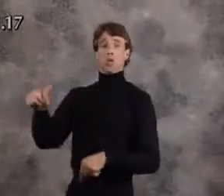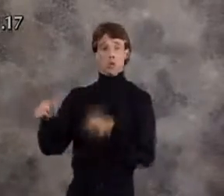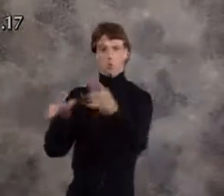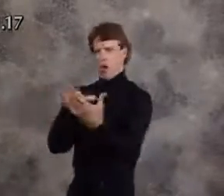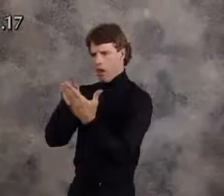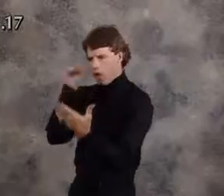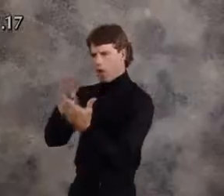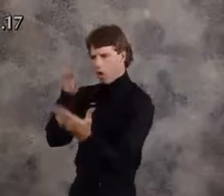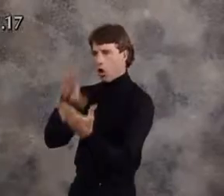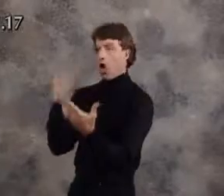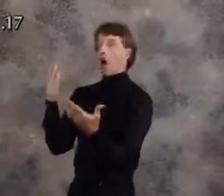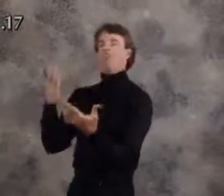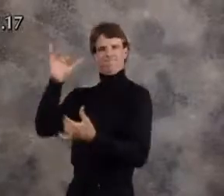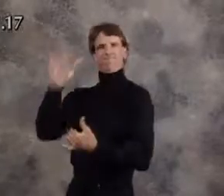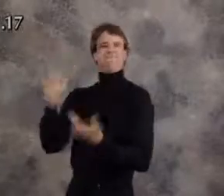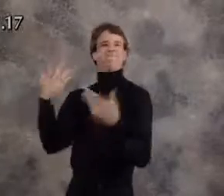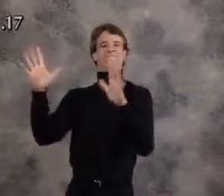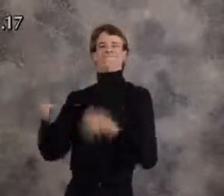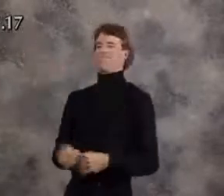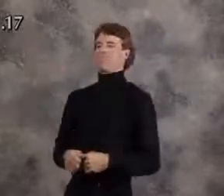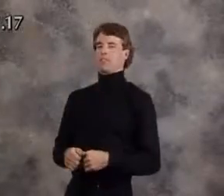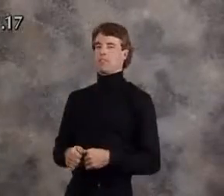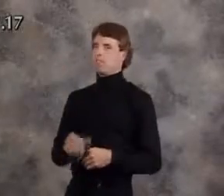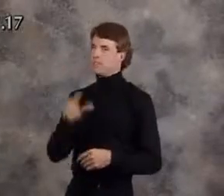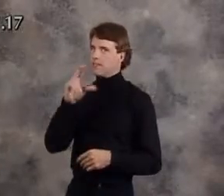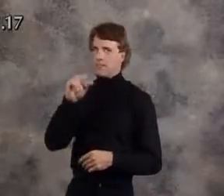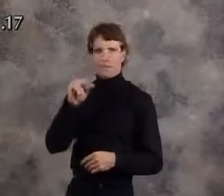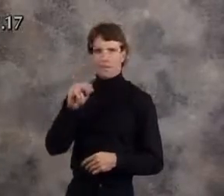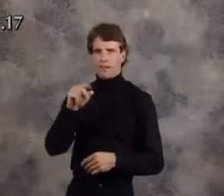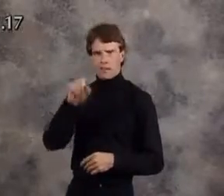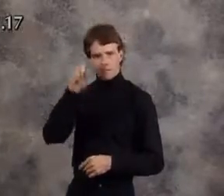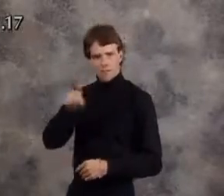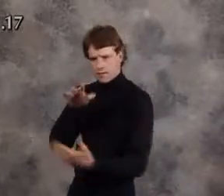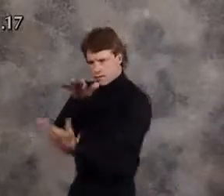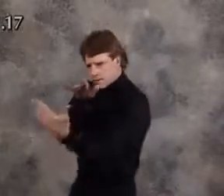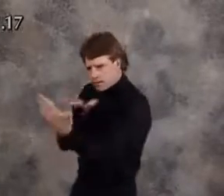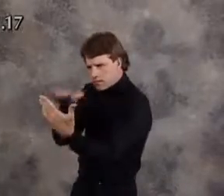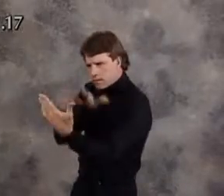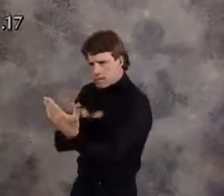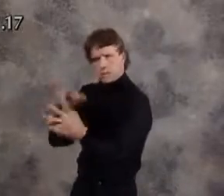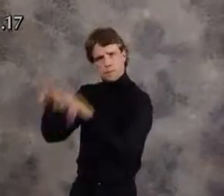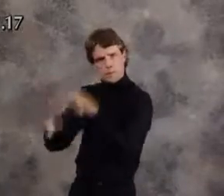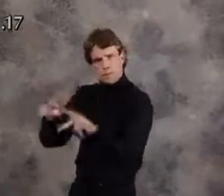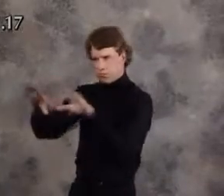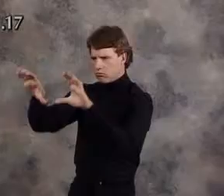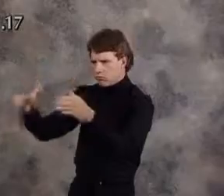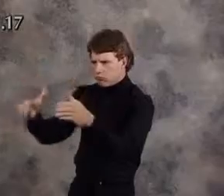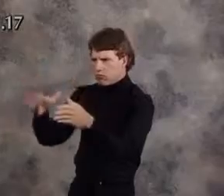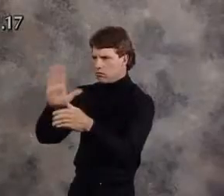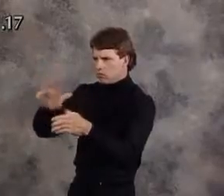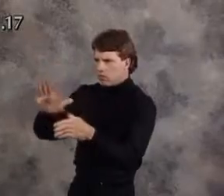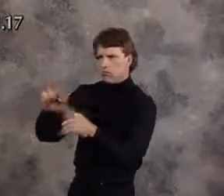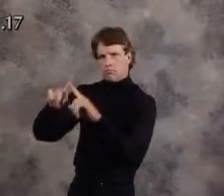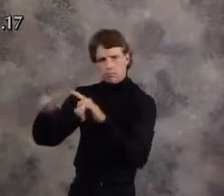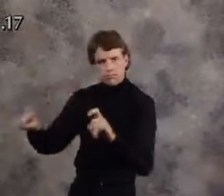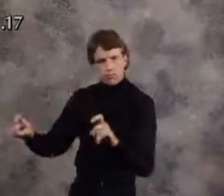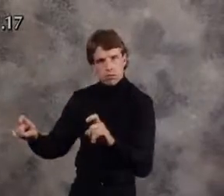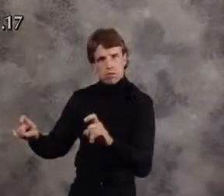Anyone who thinks that learning the language is enough is mistaken. You must also study the people as a